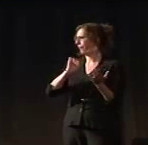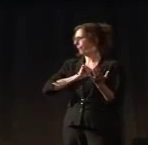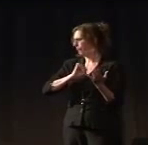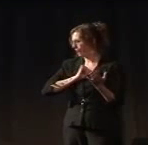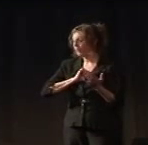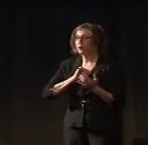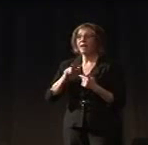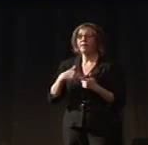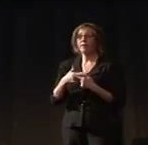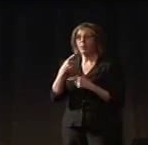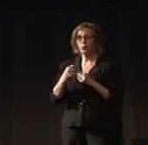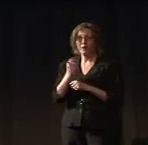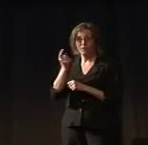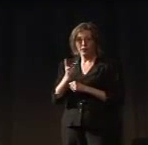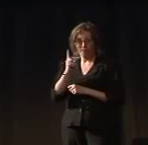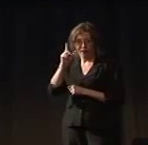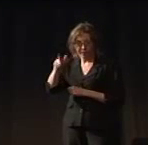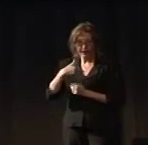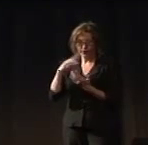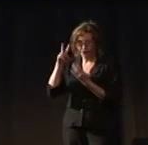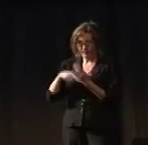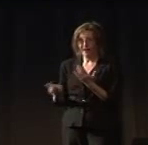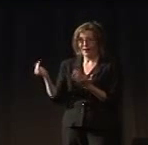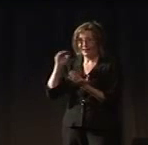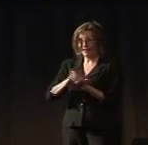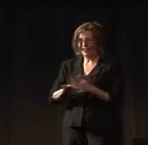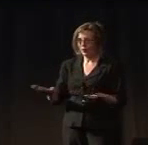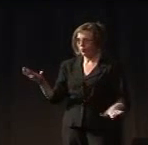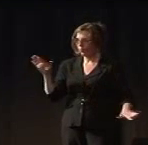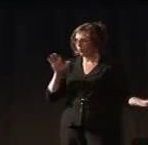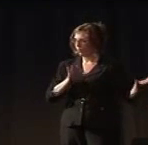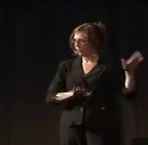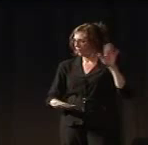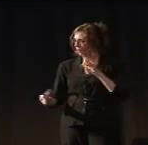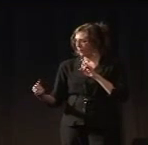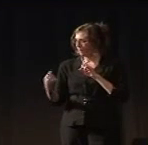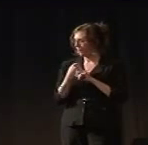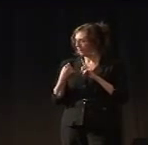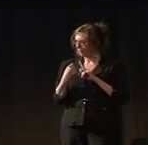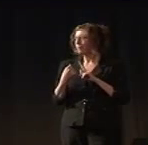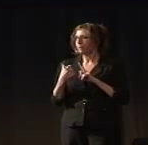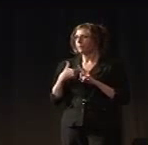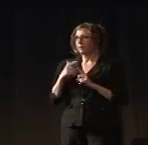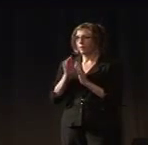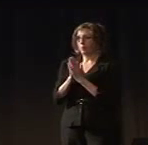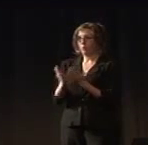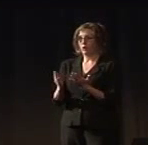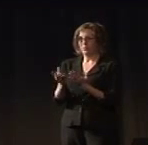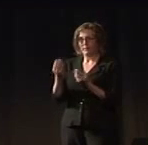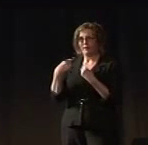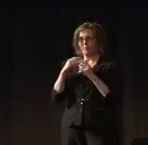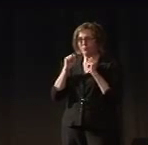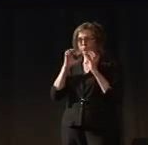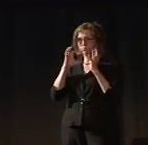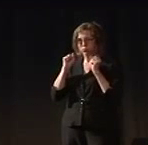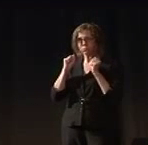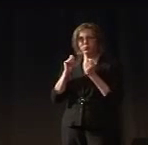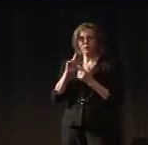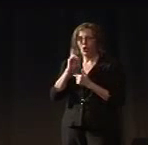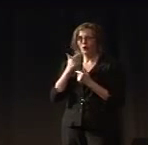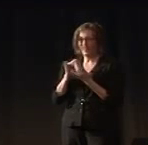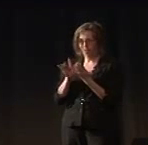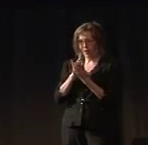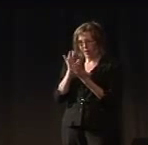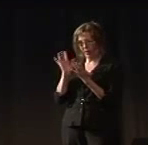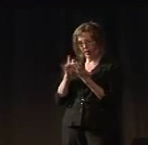later, and this was this changed my life. This was an awe-inspiring book. It was as if it was a page-turning